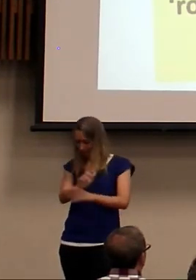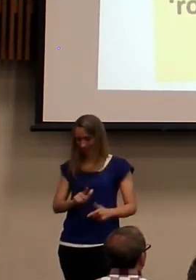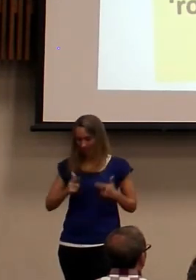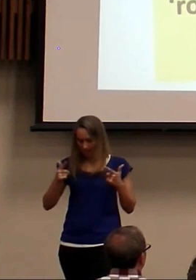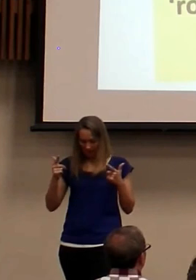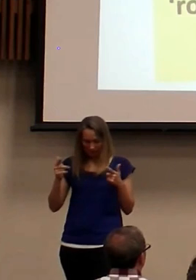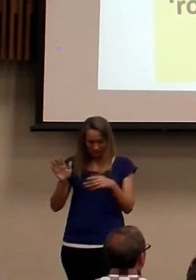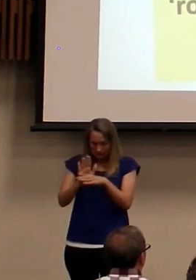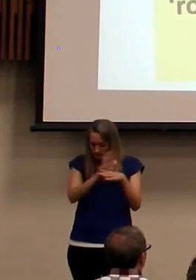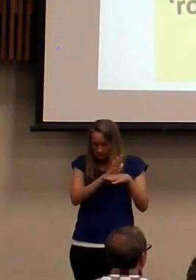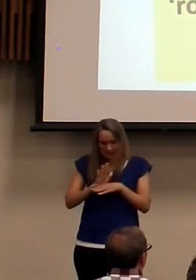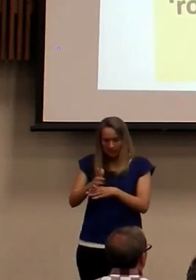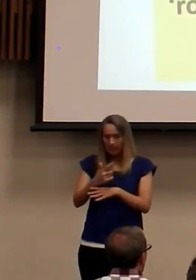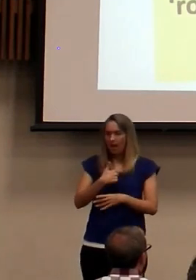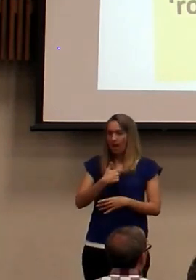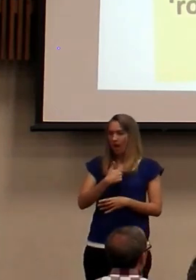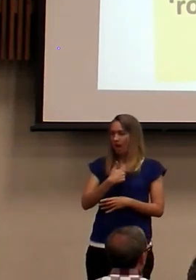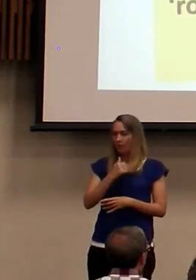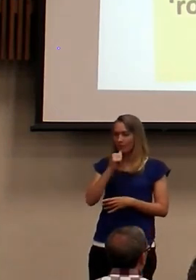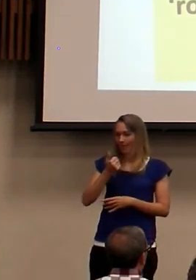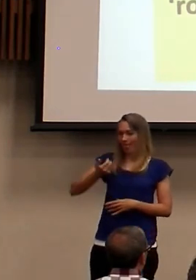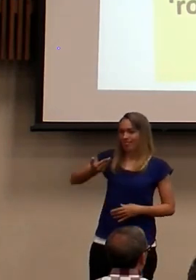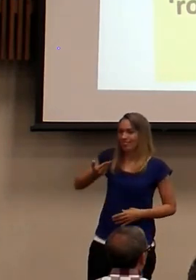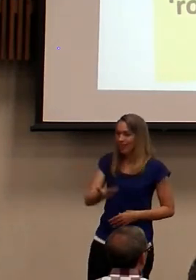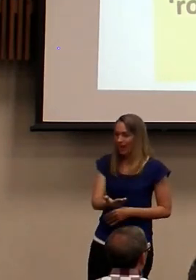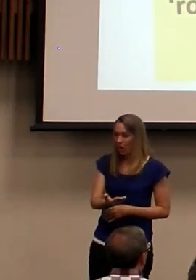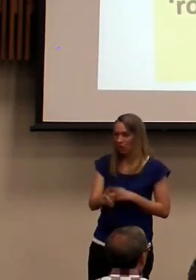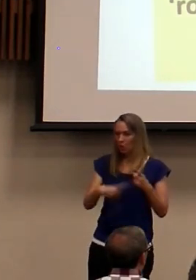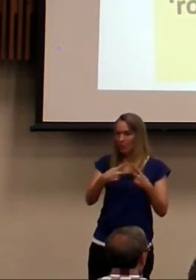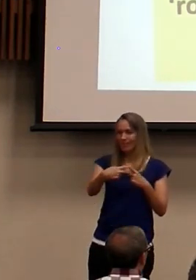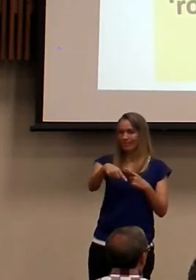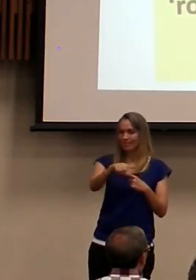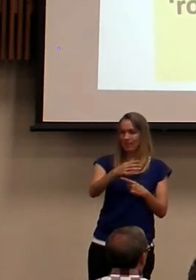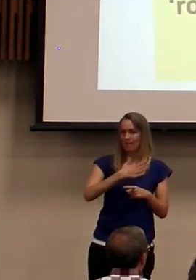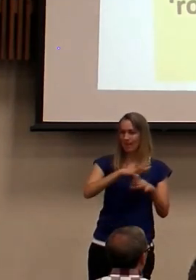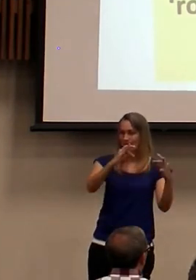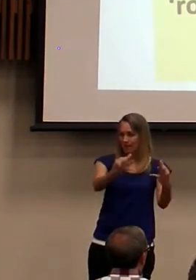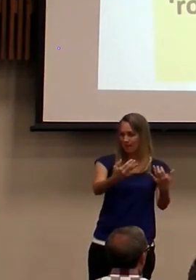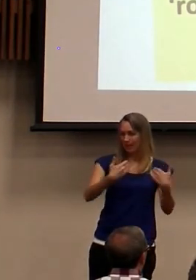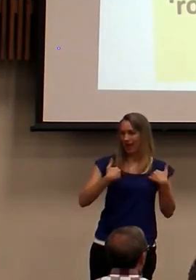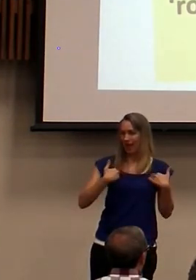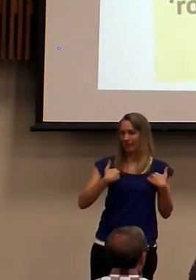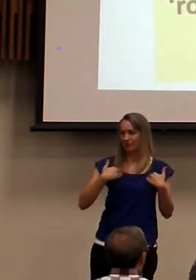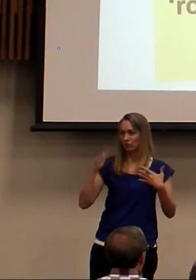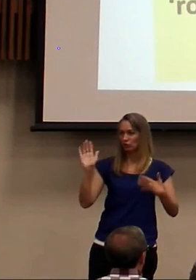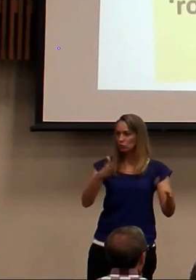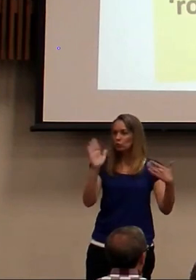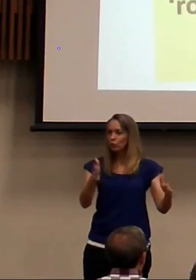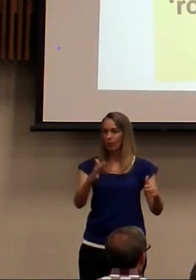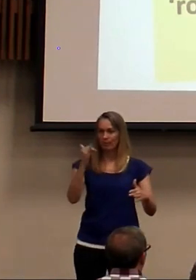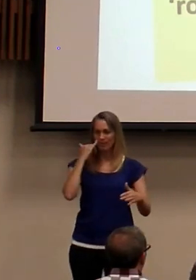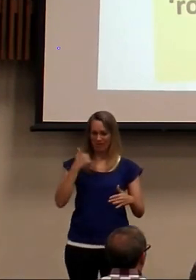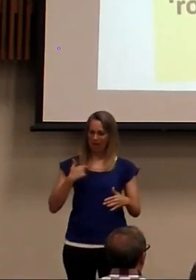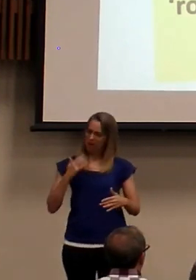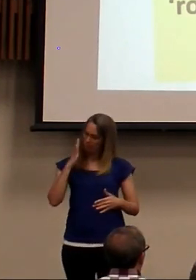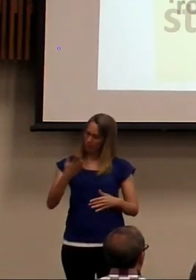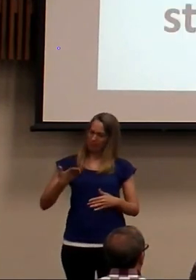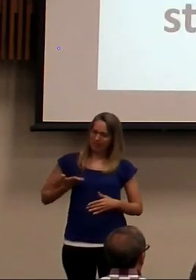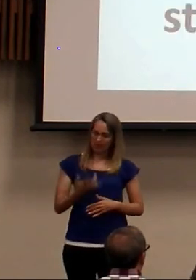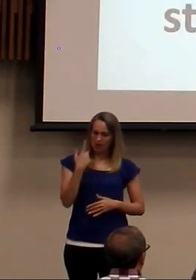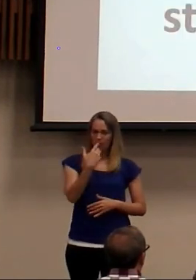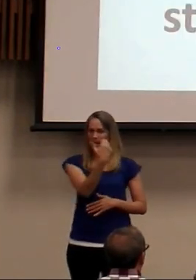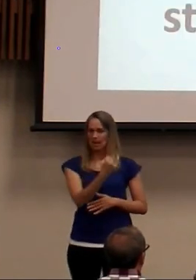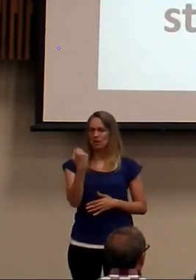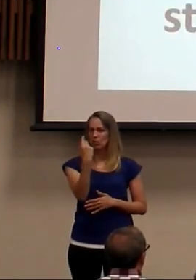sometimes I was absent during their storms. If I'm going to be there for anybody, I've got to learn this